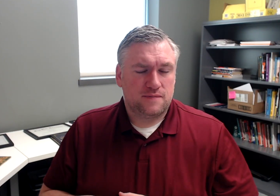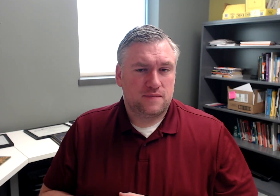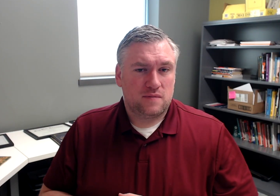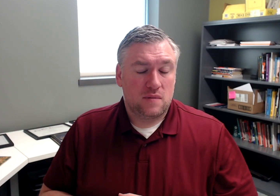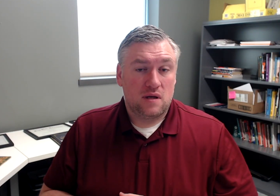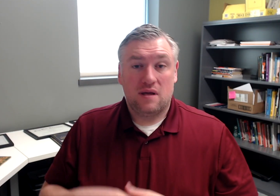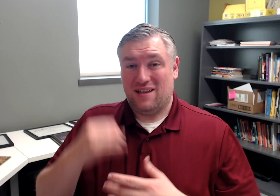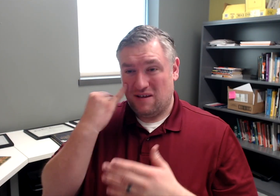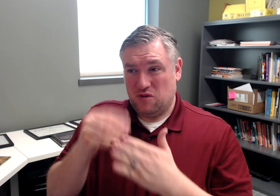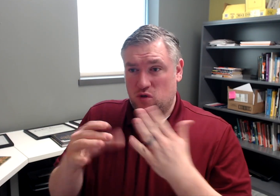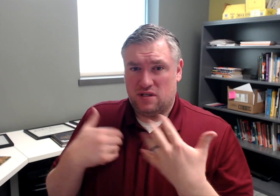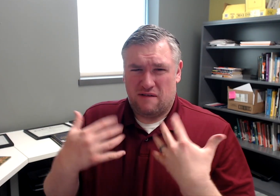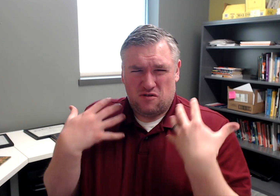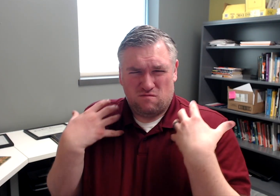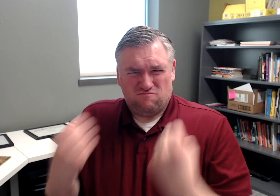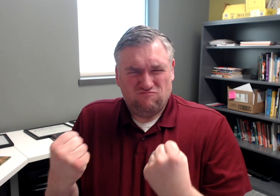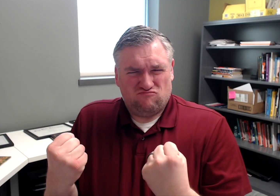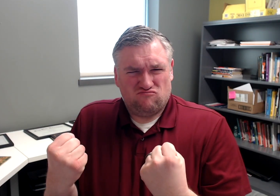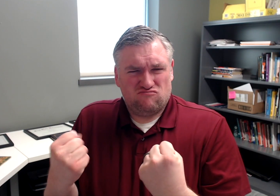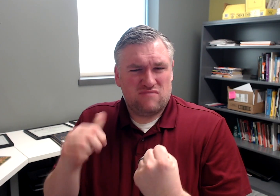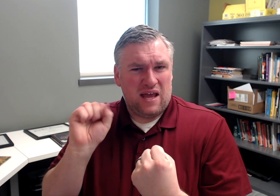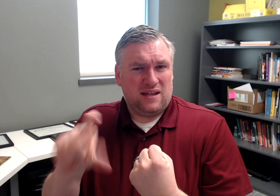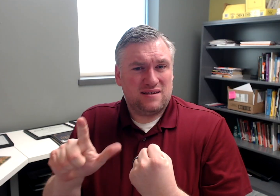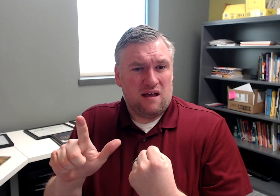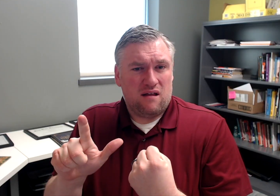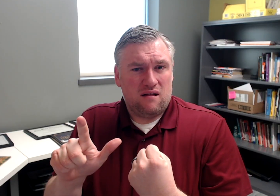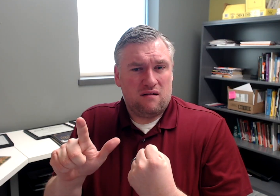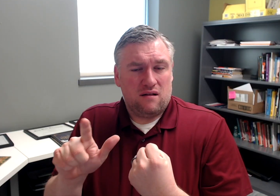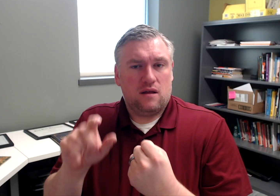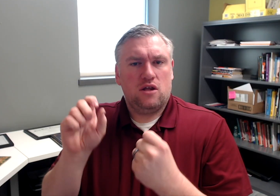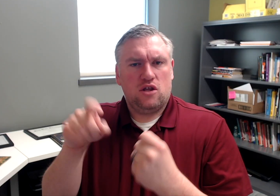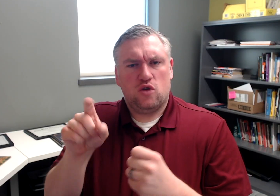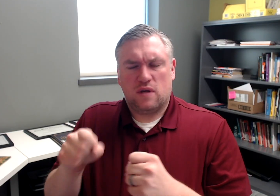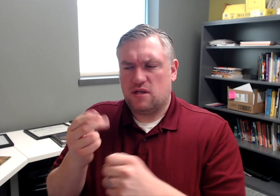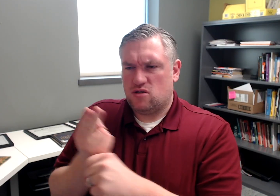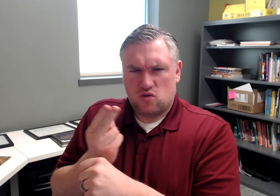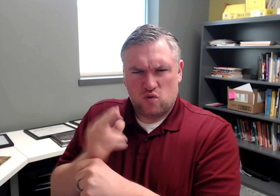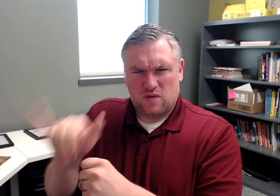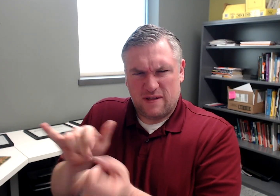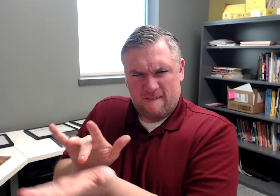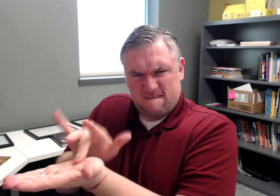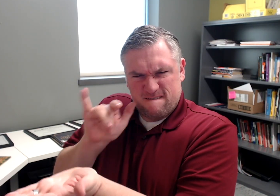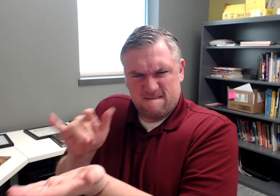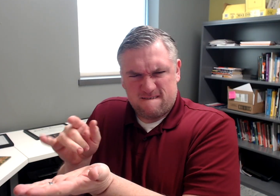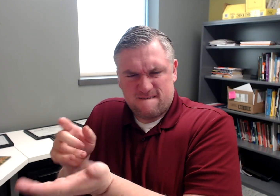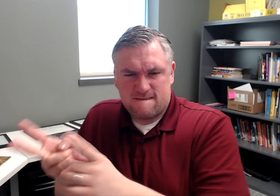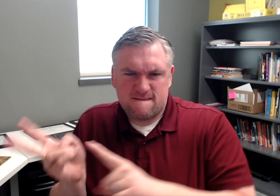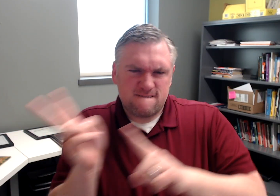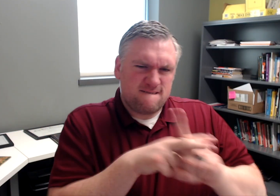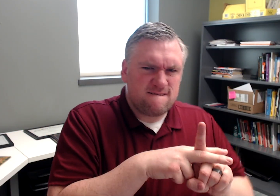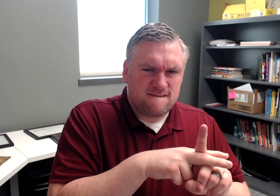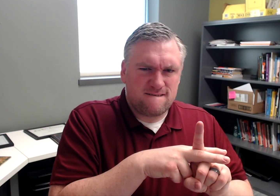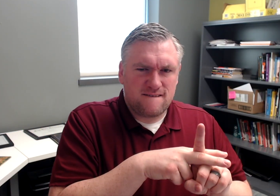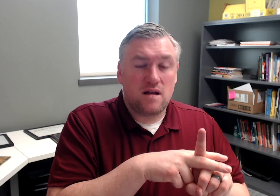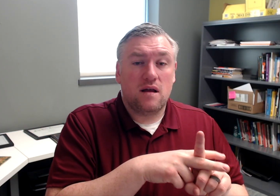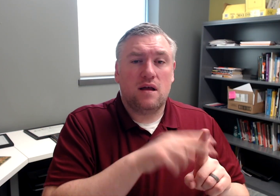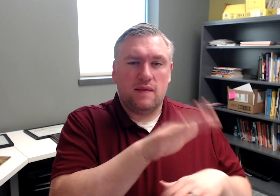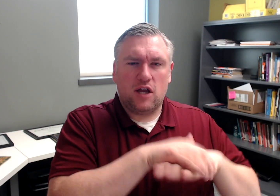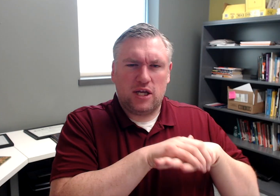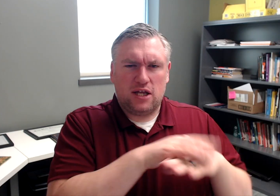skills. If students have a strong ASL, you can use that, take advantage of that to